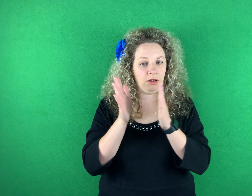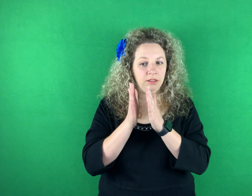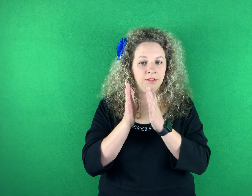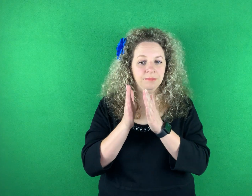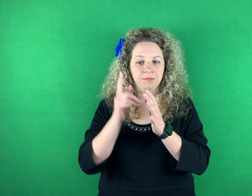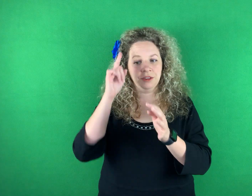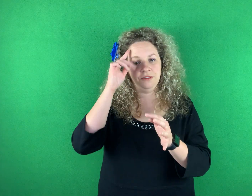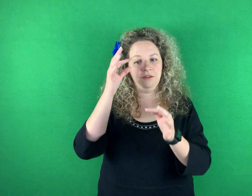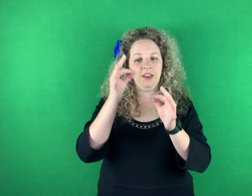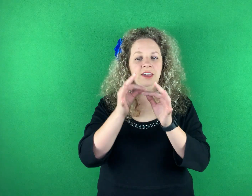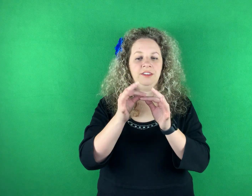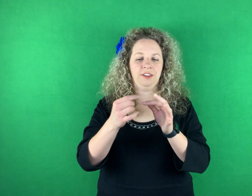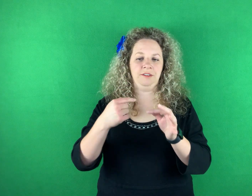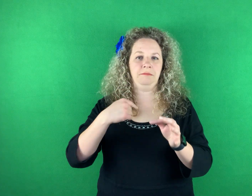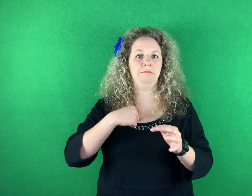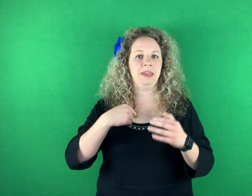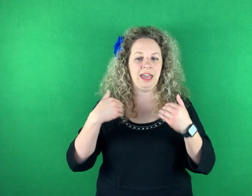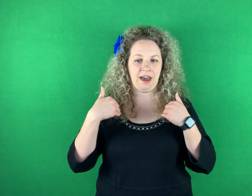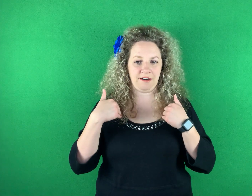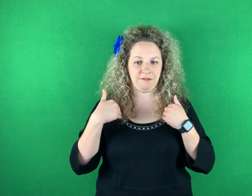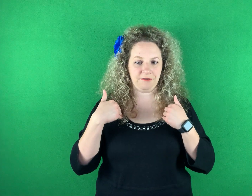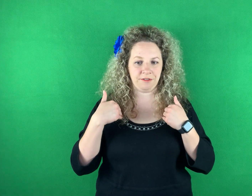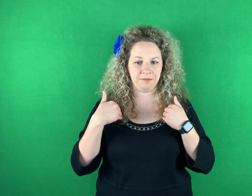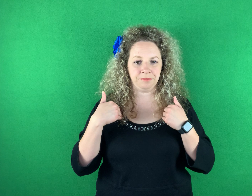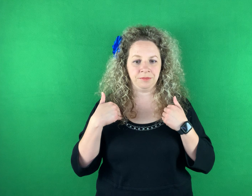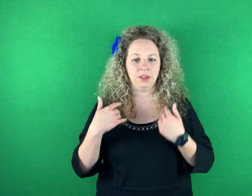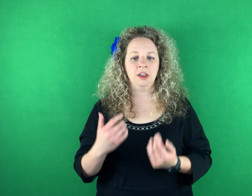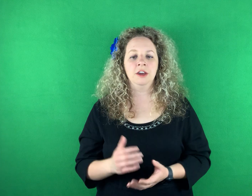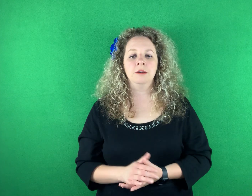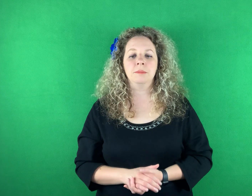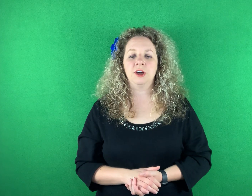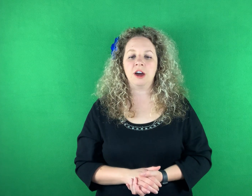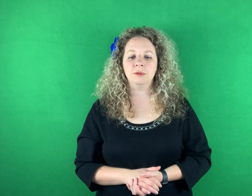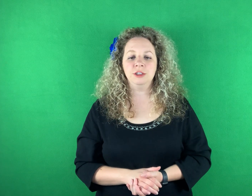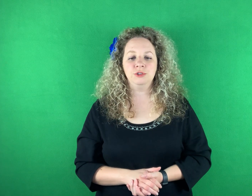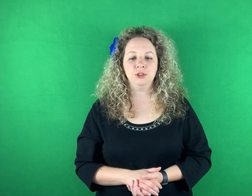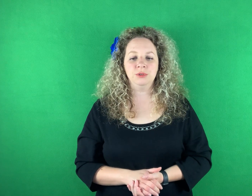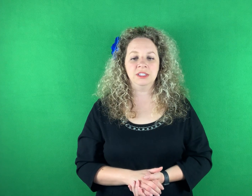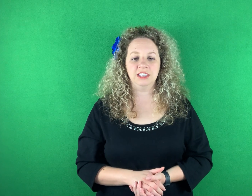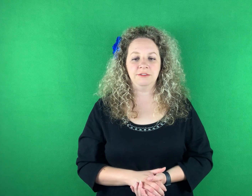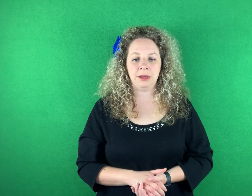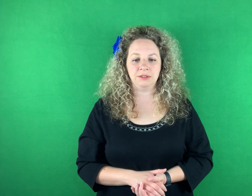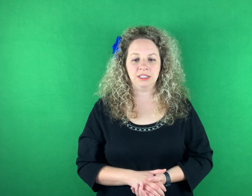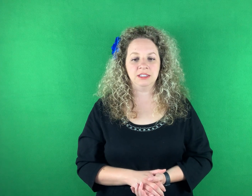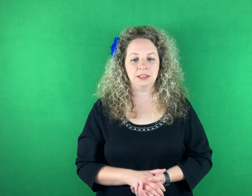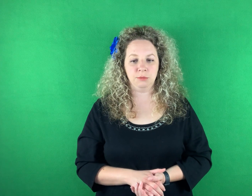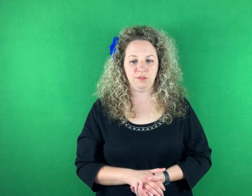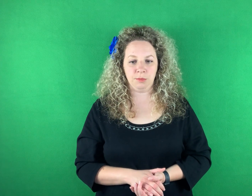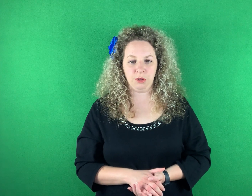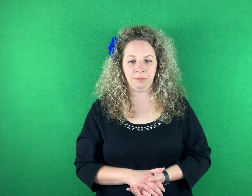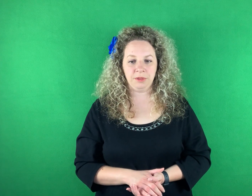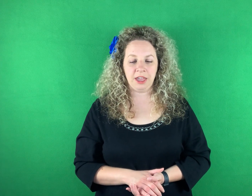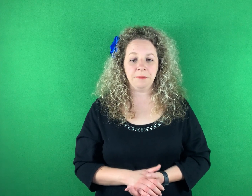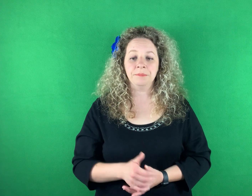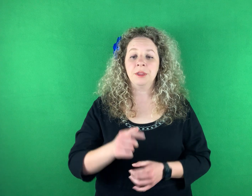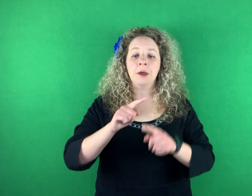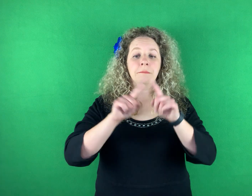small, faith, me have. But God, when you choose to leave mountains unmovable, okay?